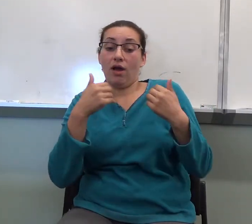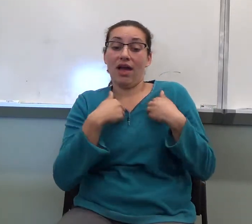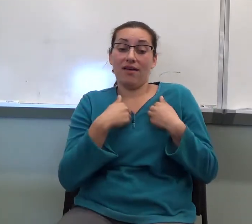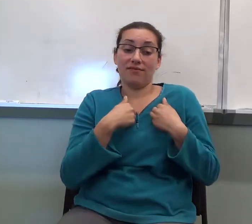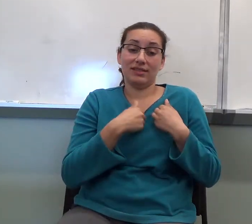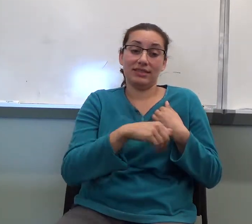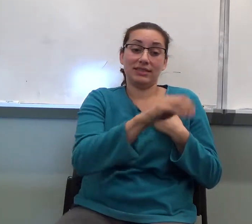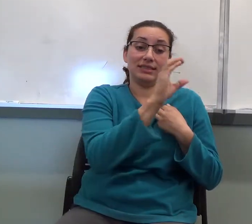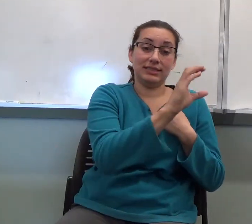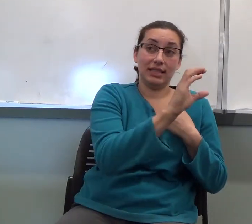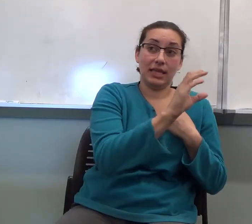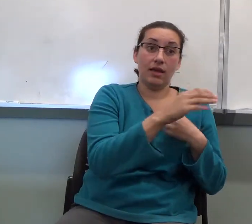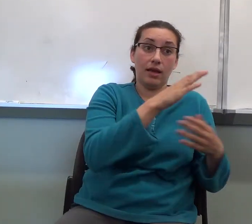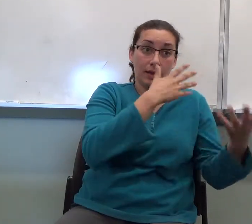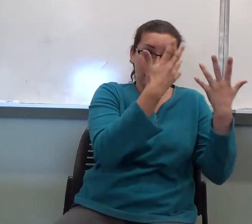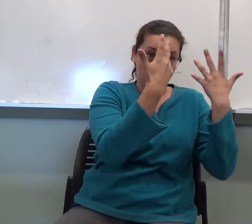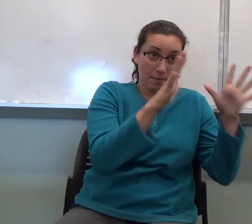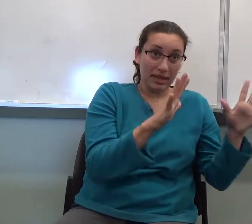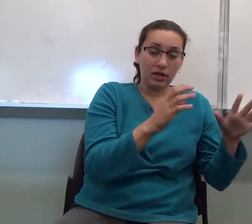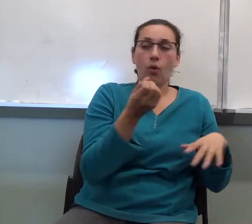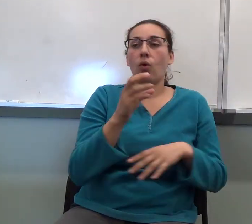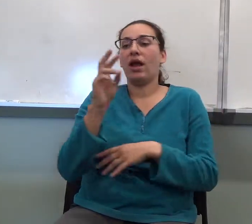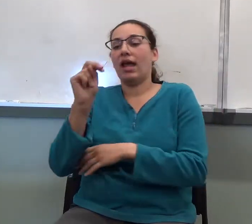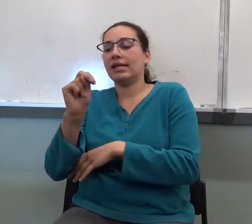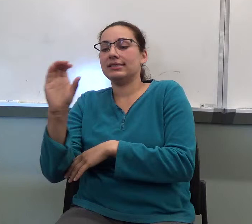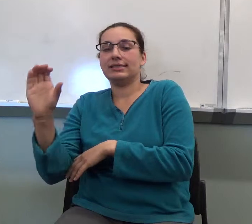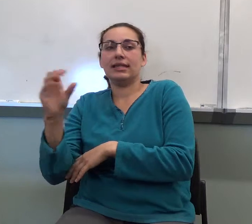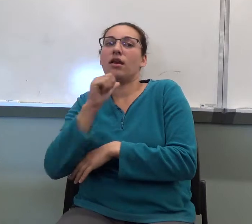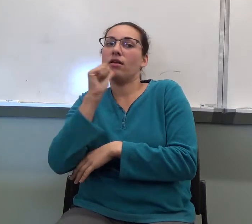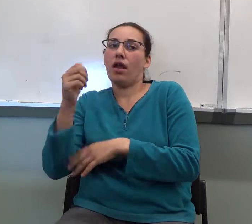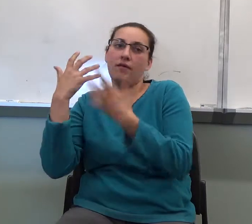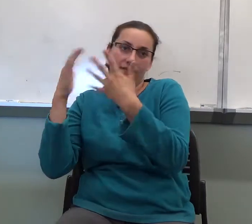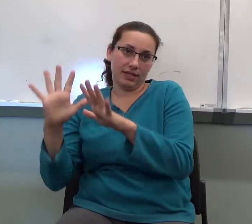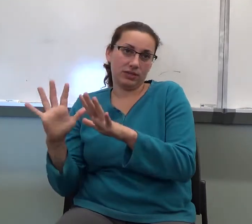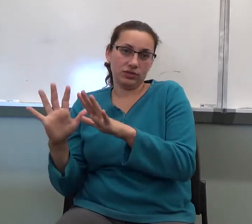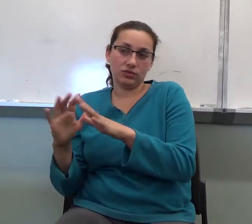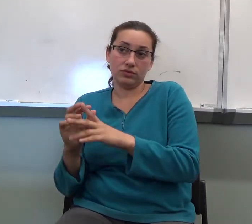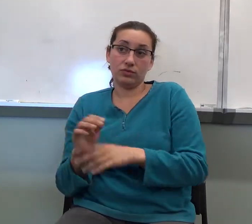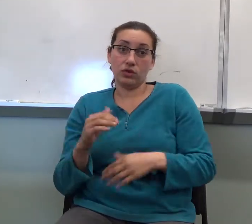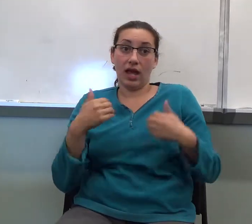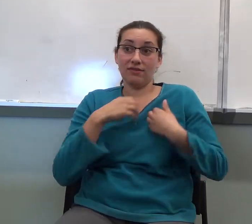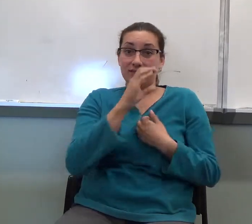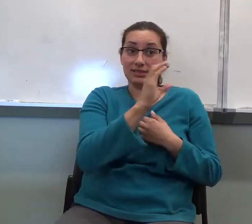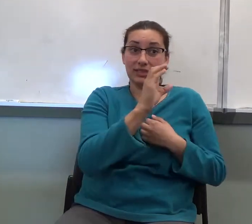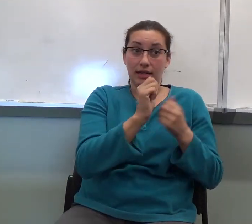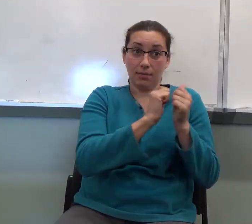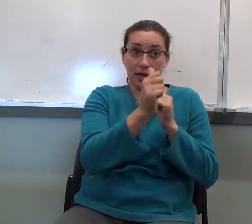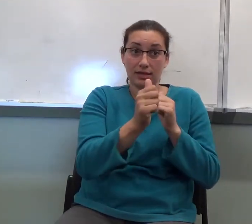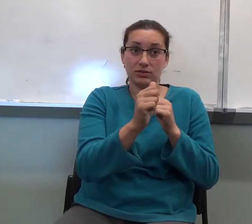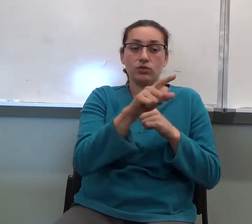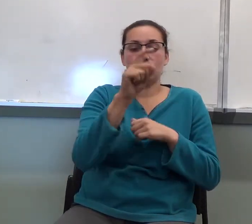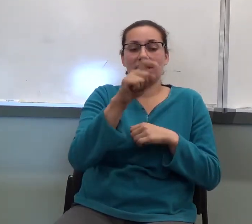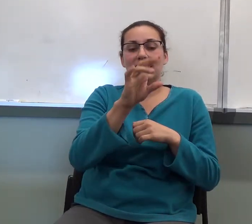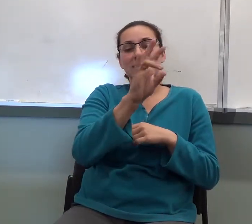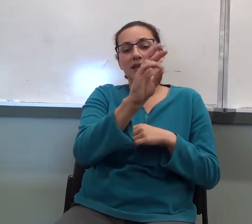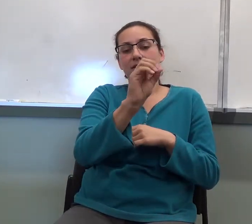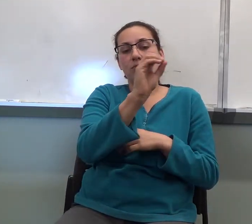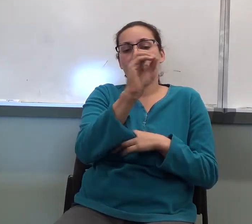percent does tell you where you are. In other words, to get a C, actually pass this class, you have to have 70 or above. If